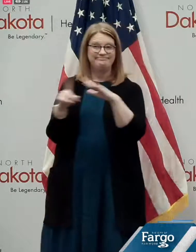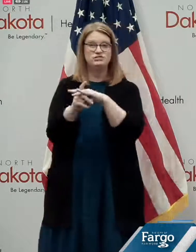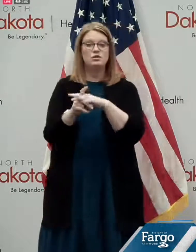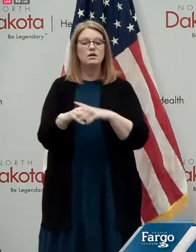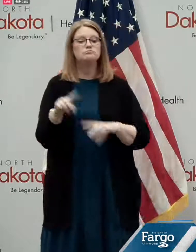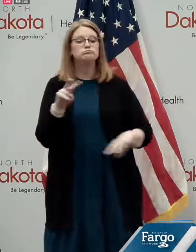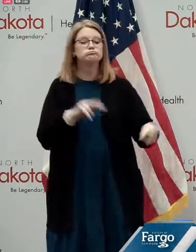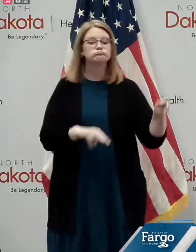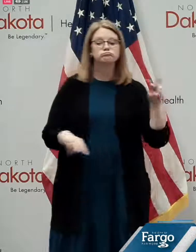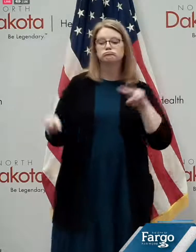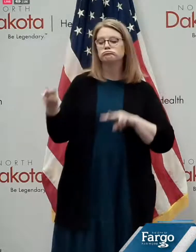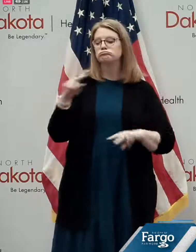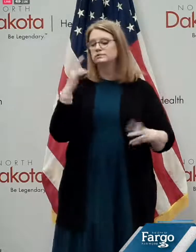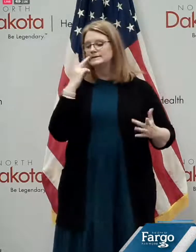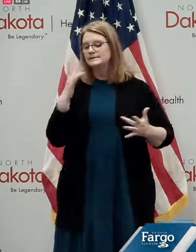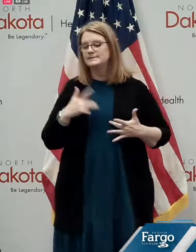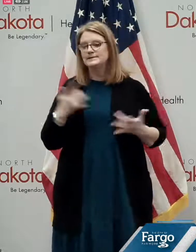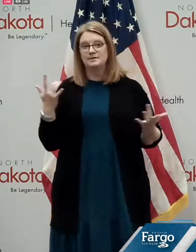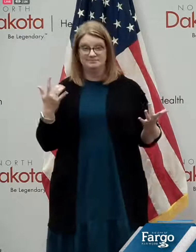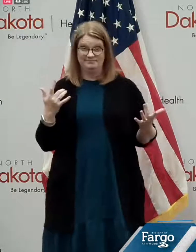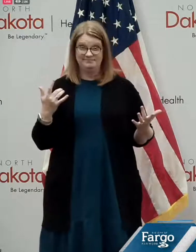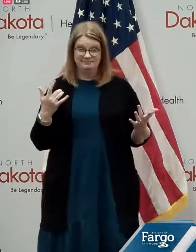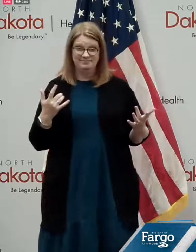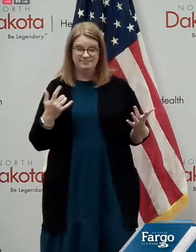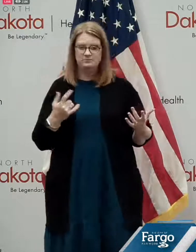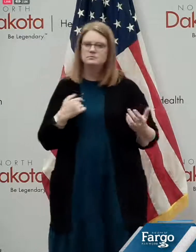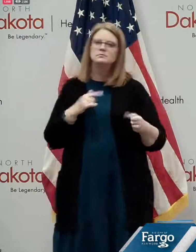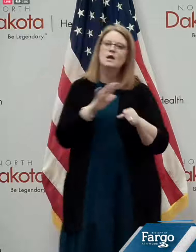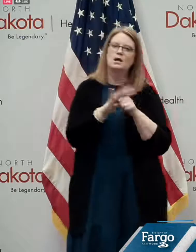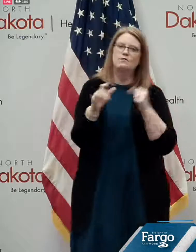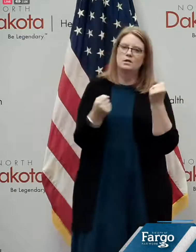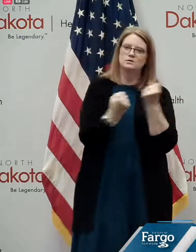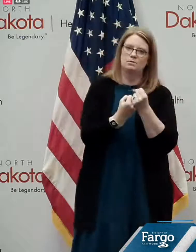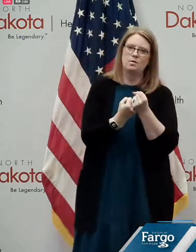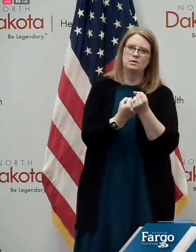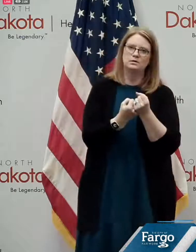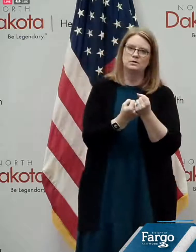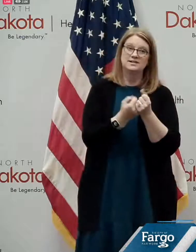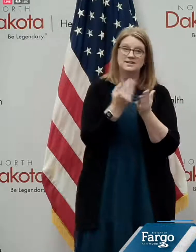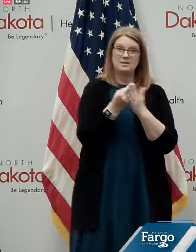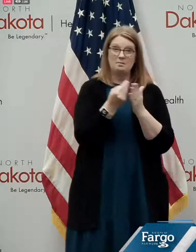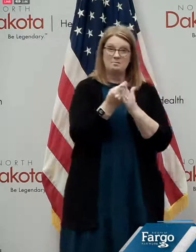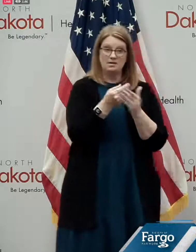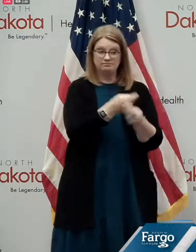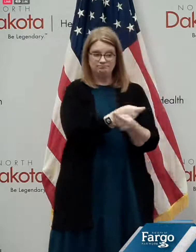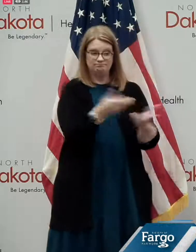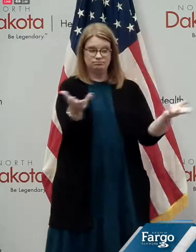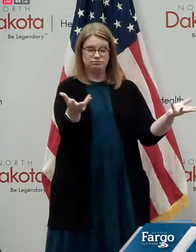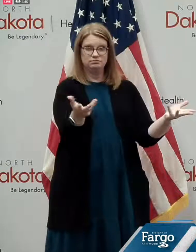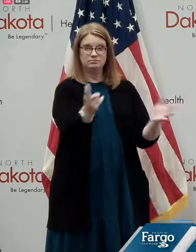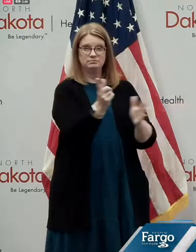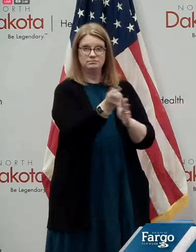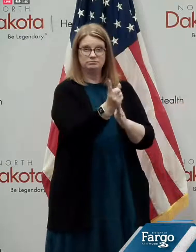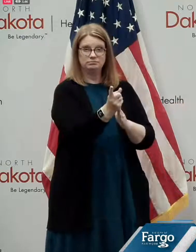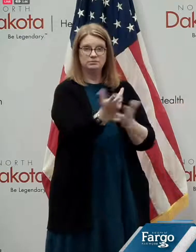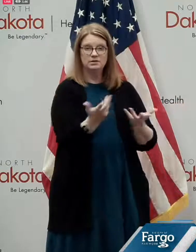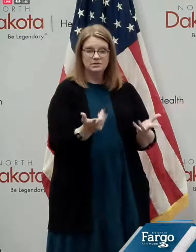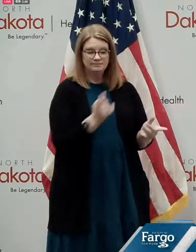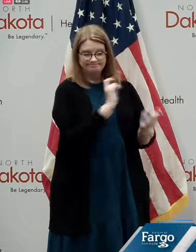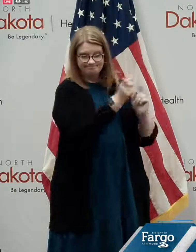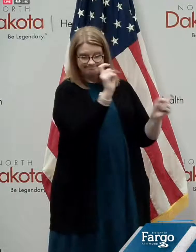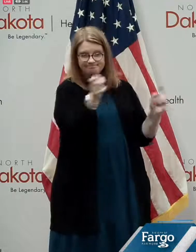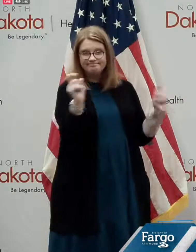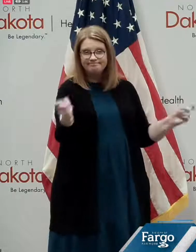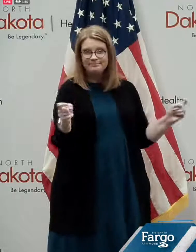of the commitment on the back end. But I fully support the decision was made to get the money out quickly, very specific grants, get money out quickly,